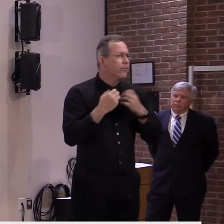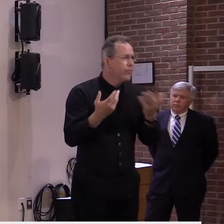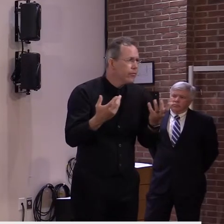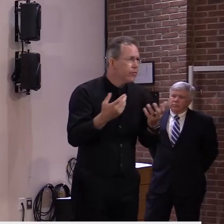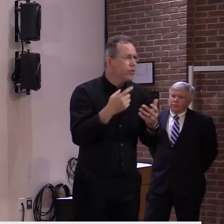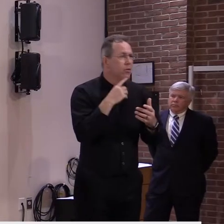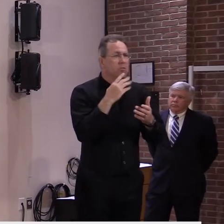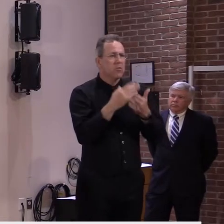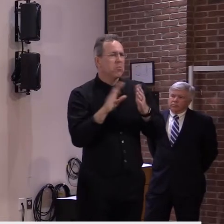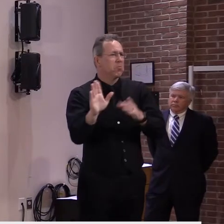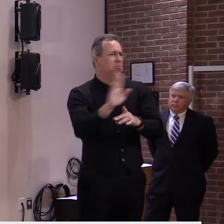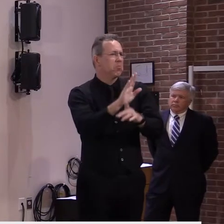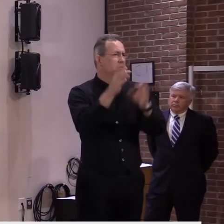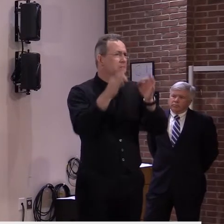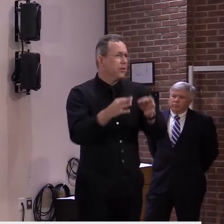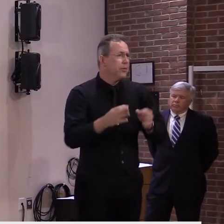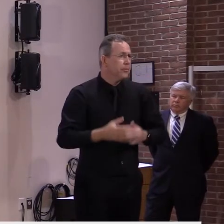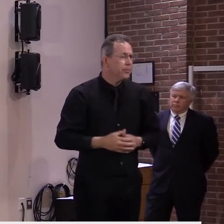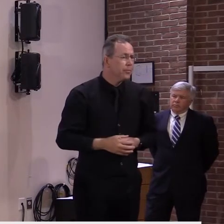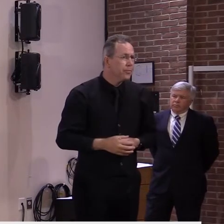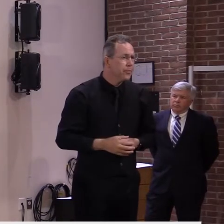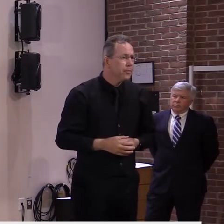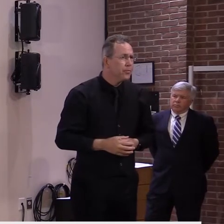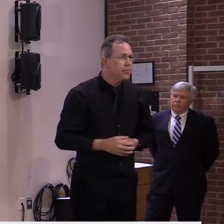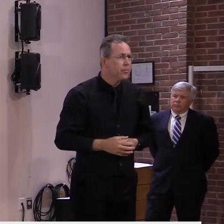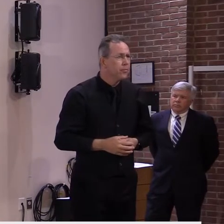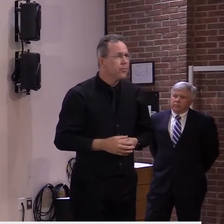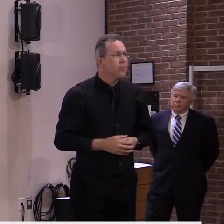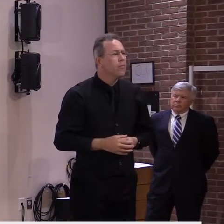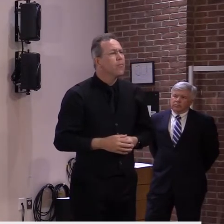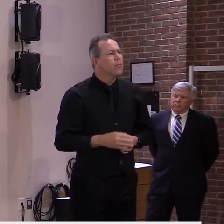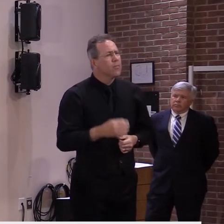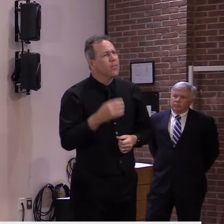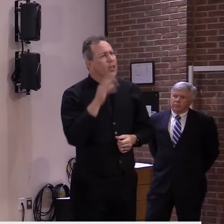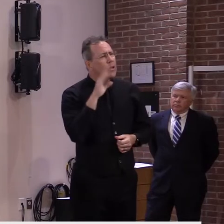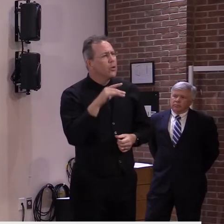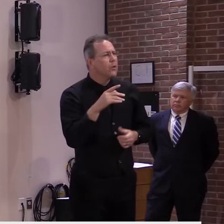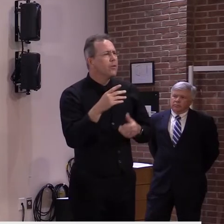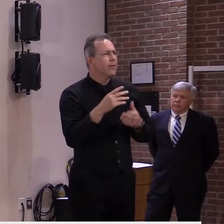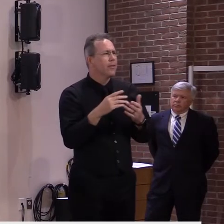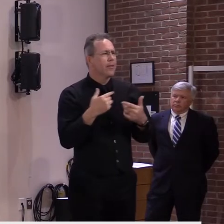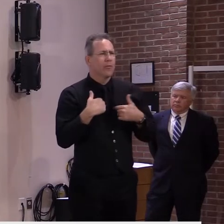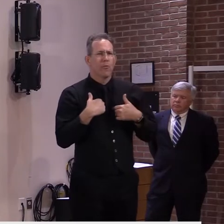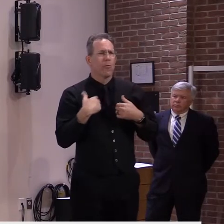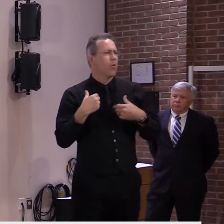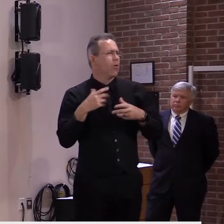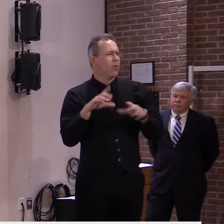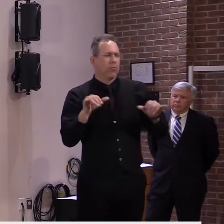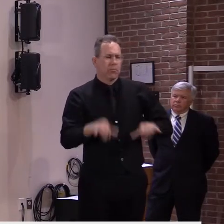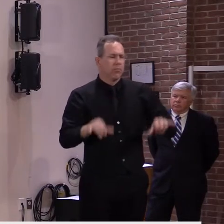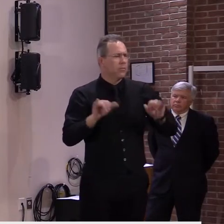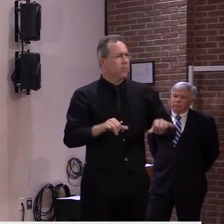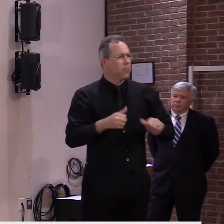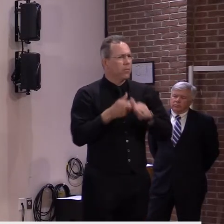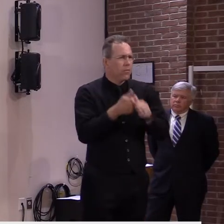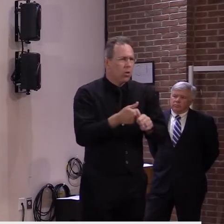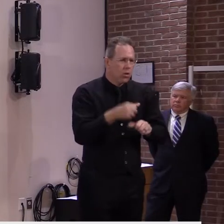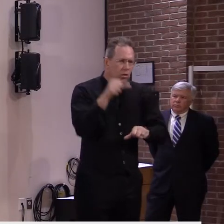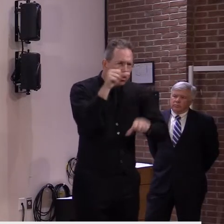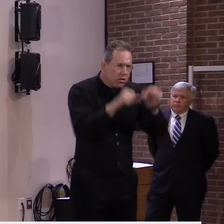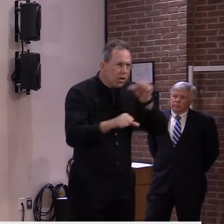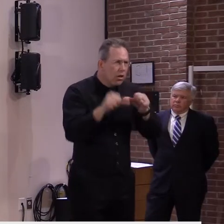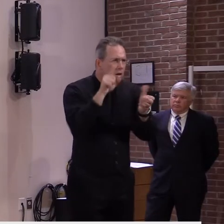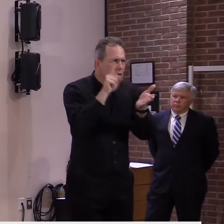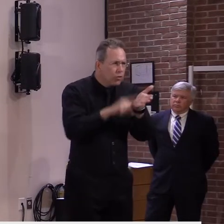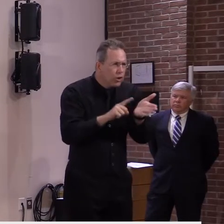I've heard a lot about we've followed the science and the data from day one, and it's served us well here in Vermont.